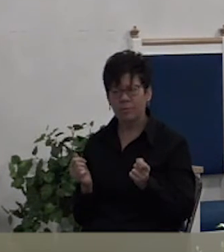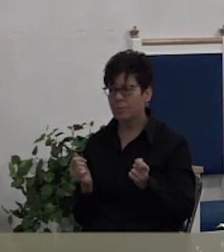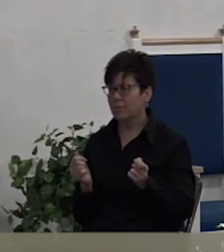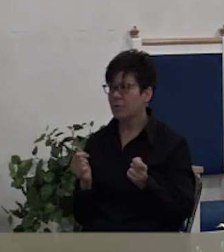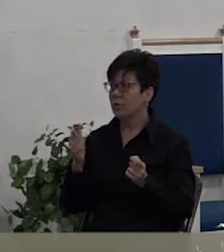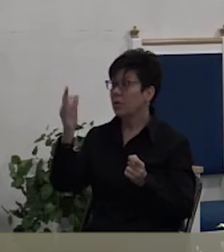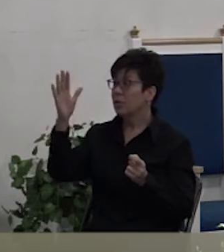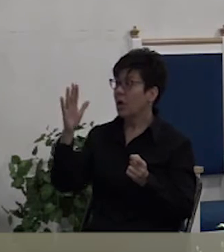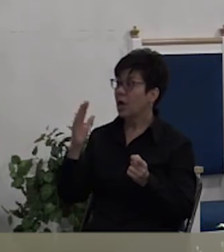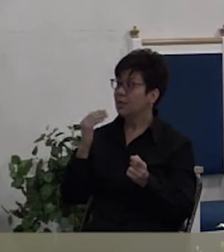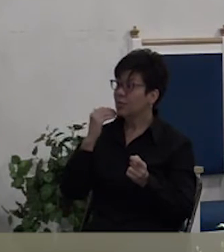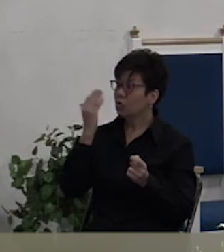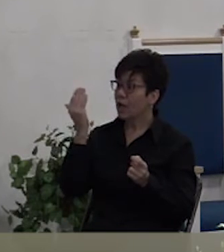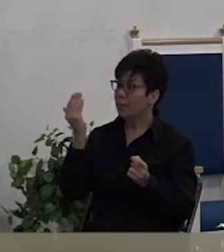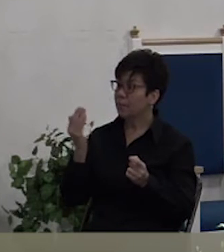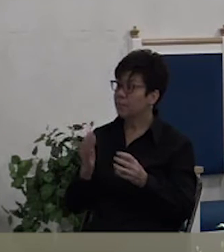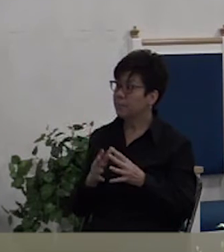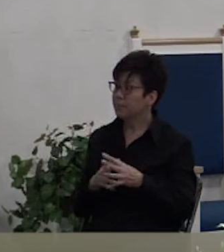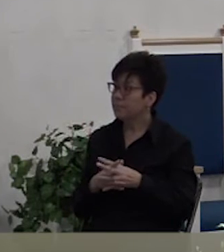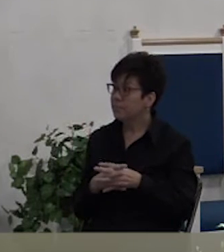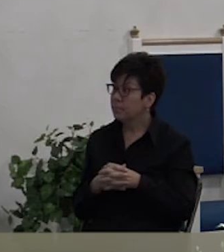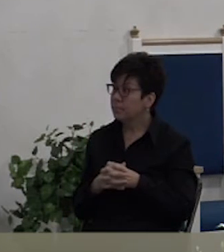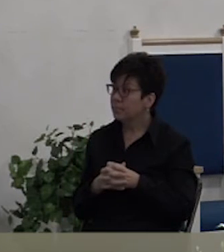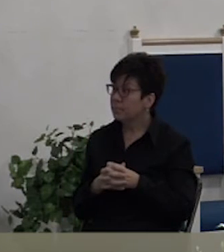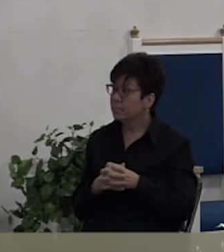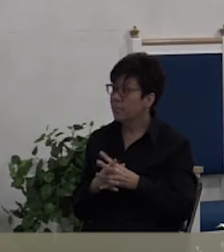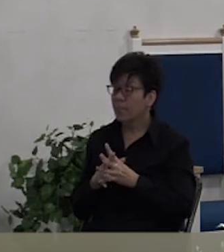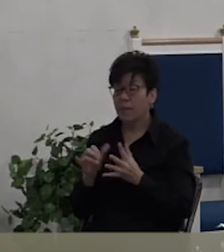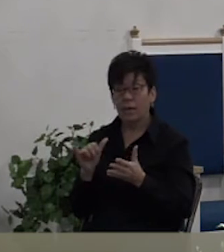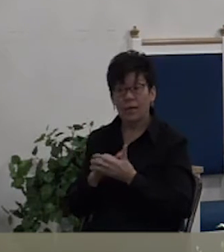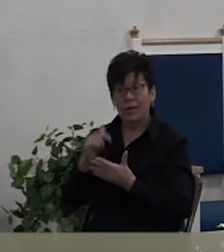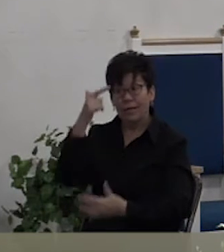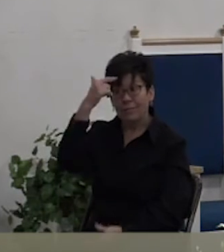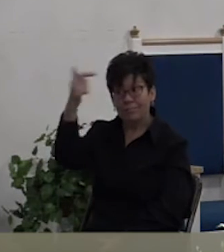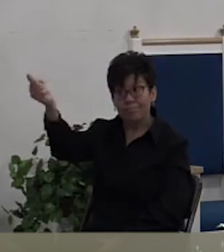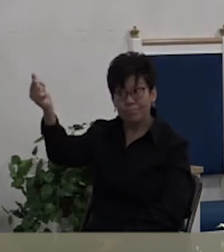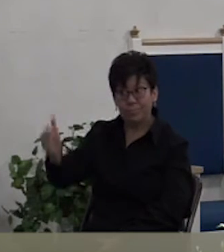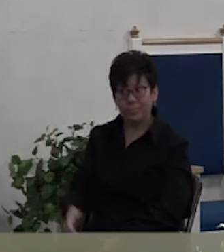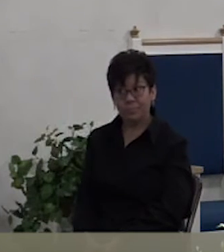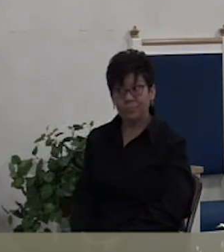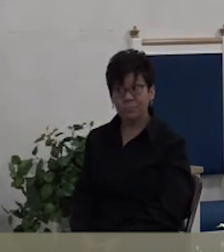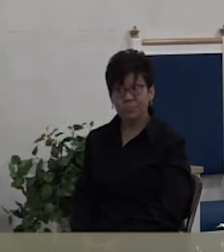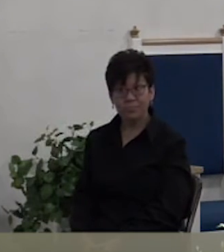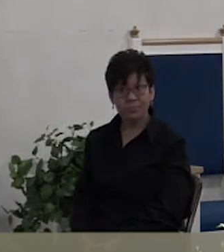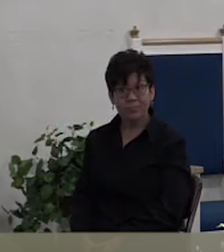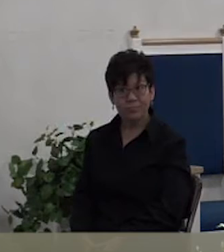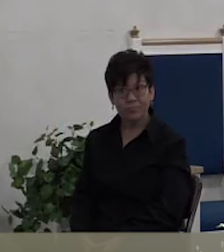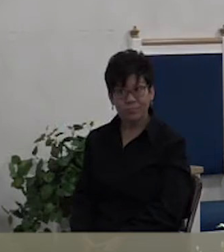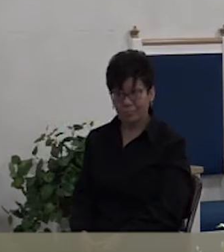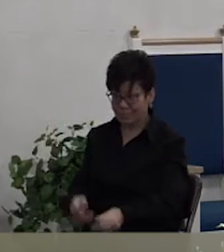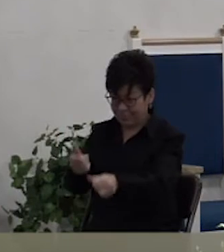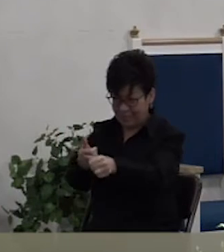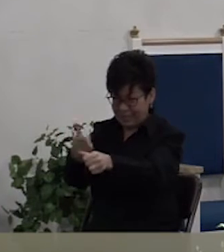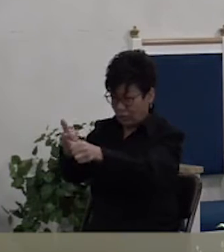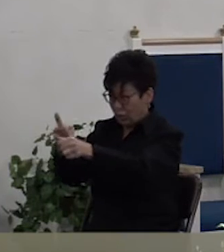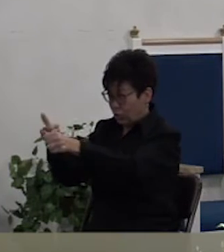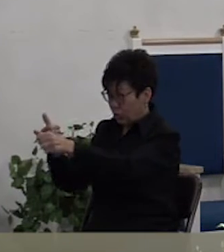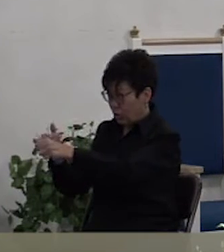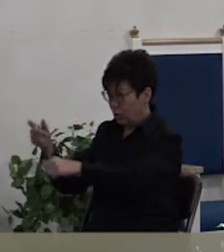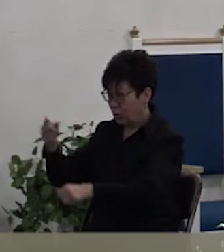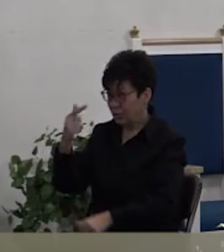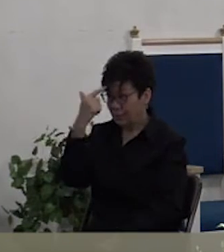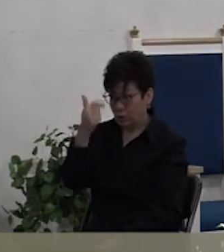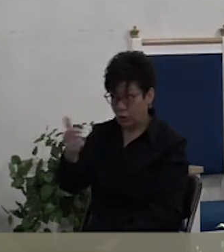Is God ashamed? That's up to us. As each individual, it's up to us